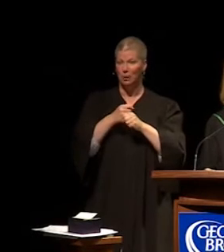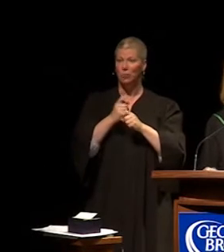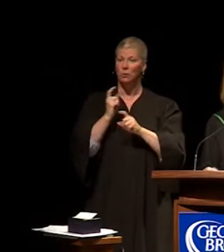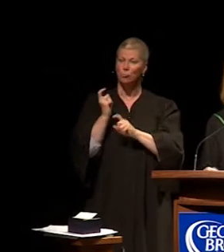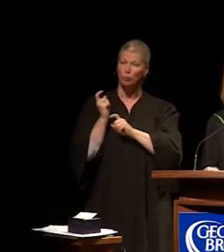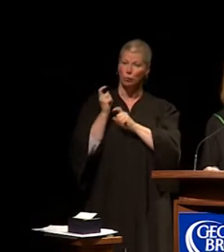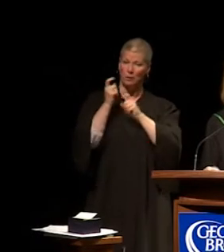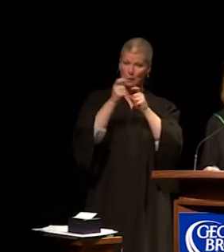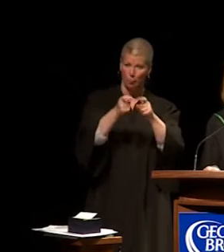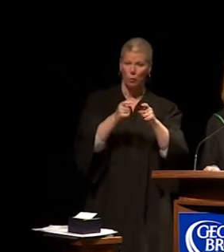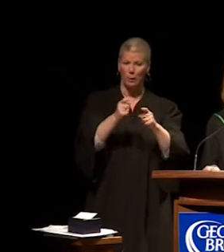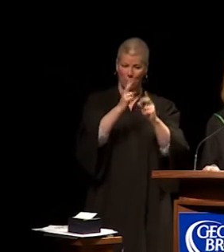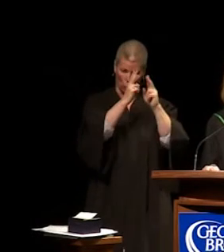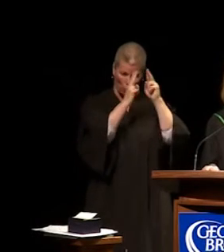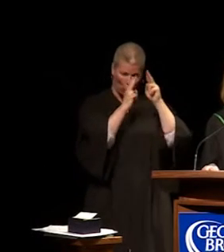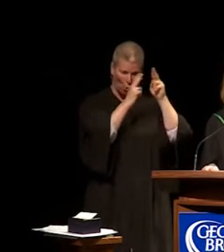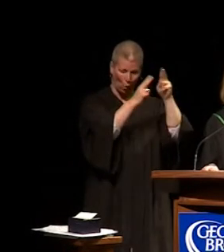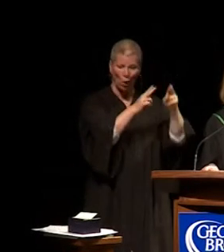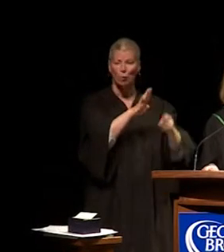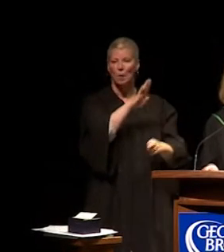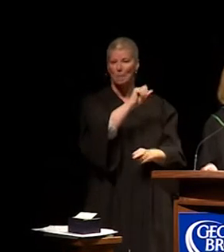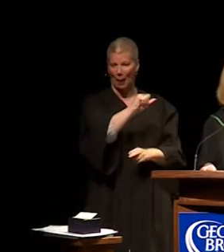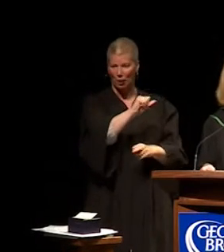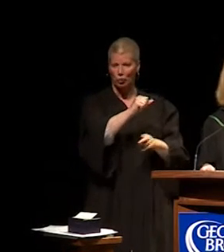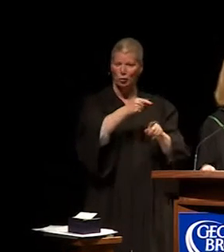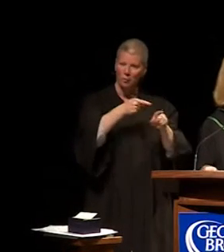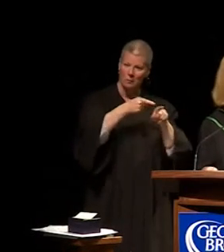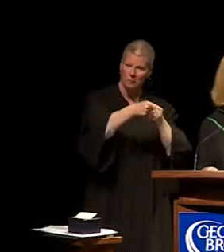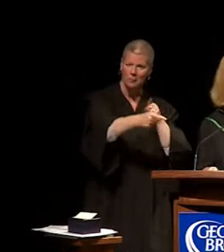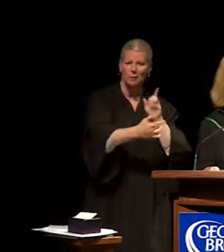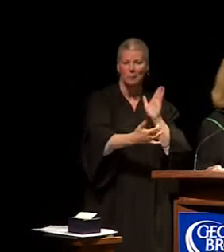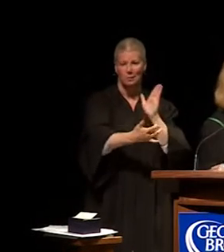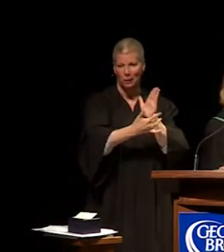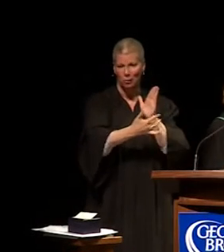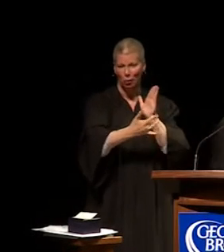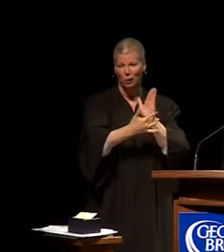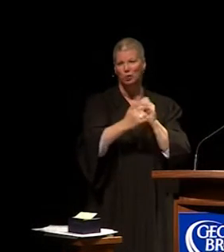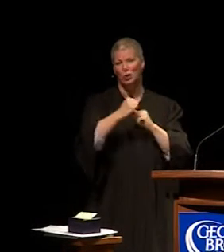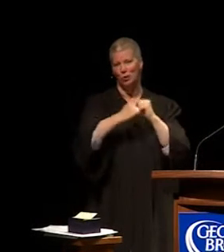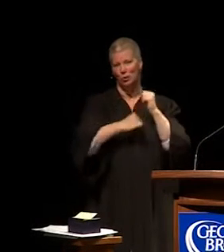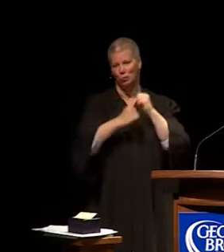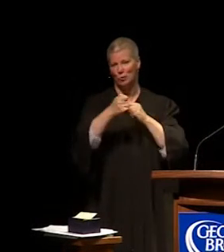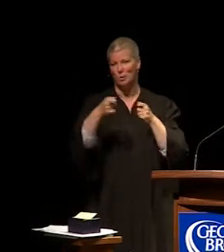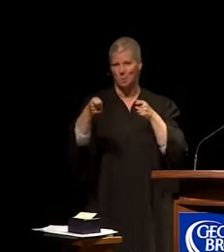Honorary Bachelor of Technology in Construction Management.